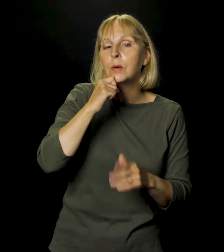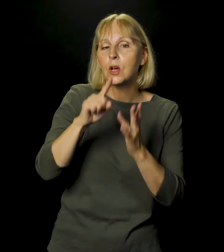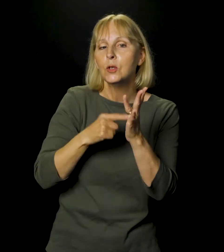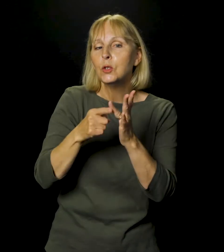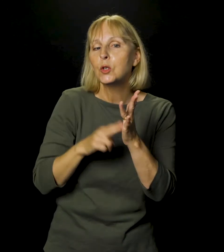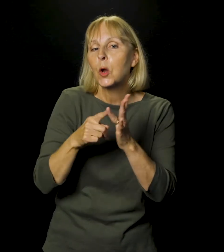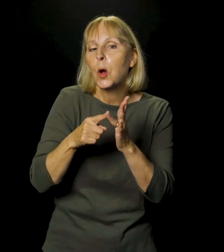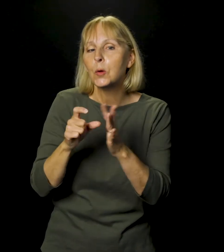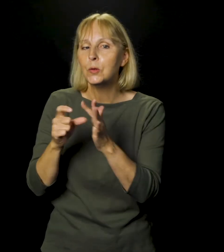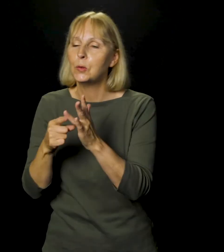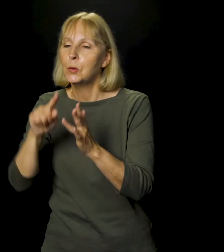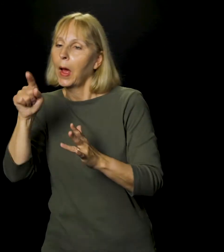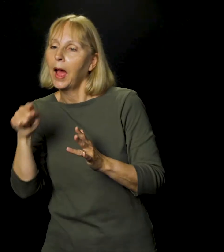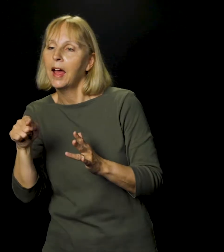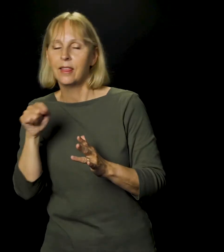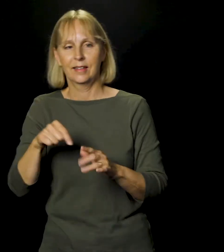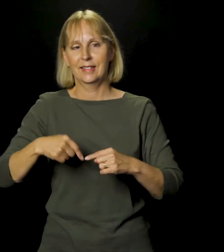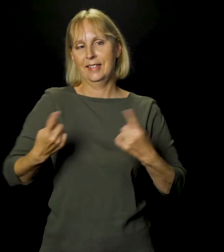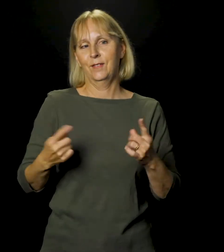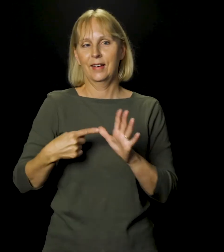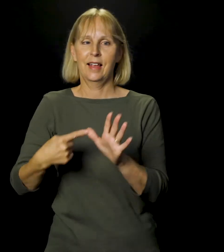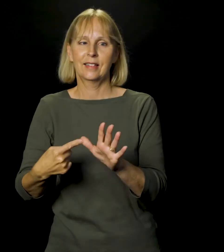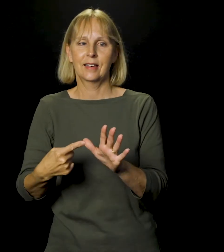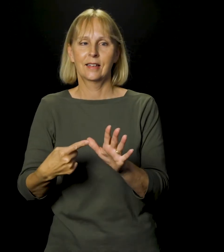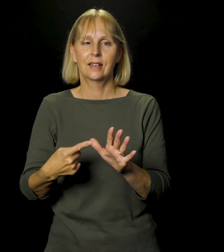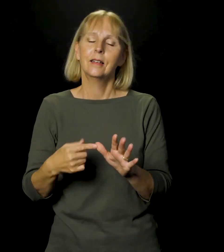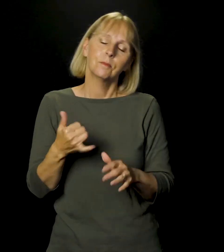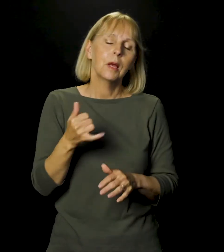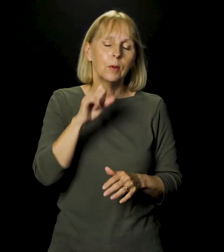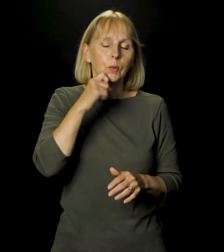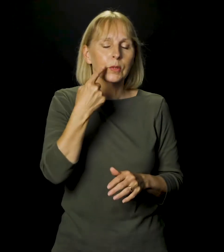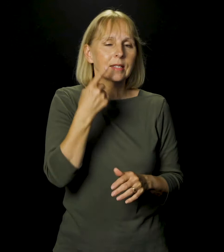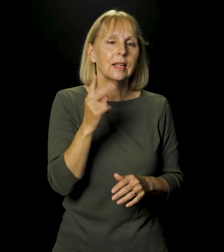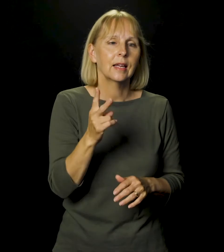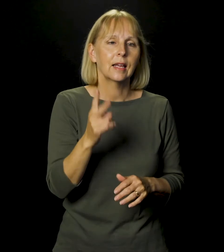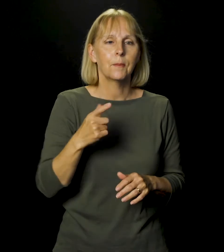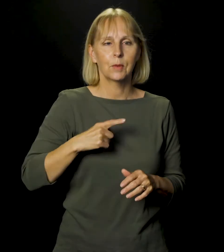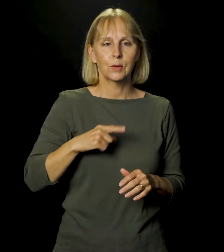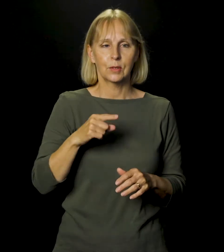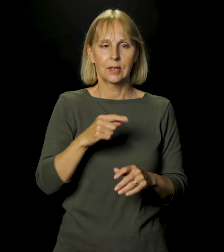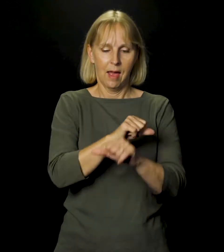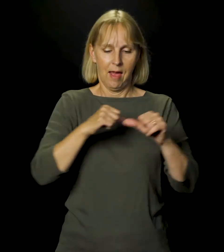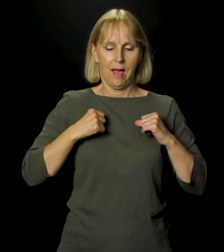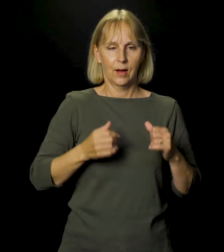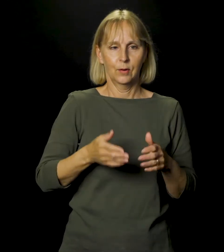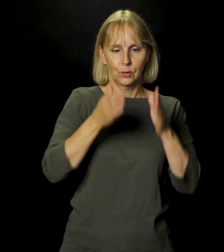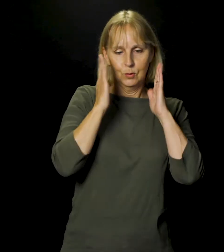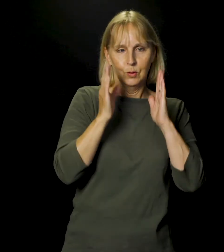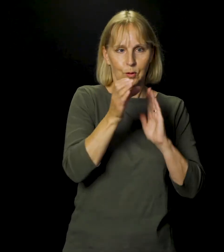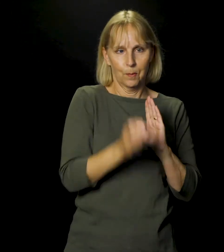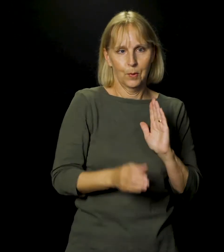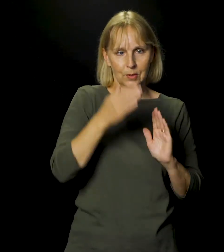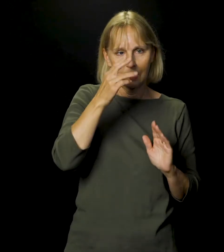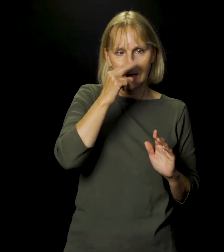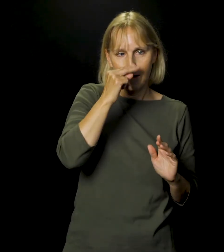idea. And this, like, these were all the rage, and maybe we're going to start seeing them around because this young adult from our church, they are just so hip and happening. They are convinced they're